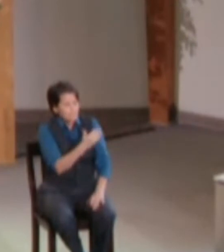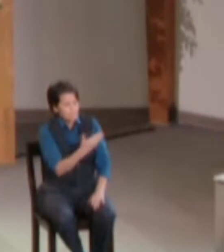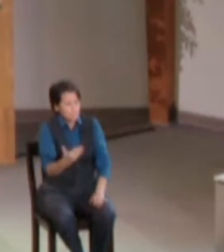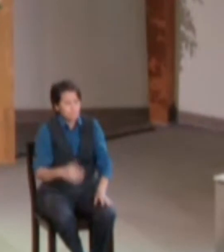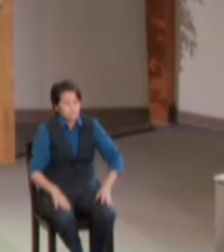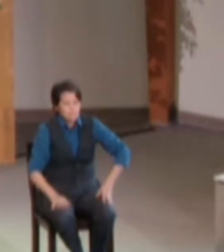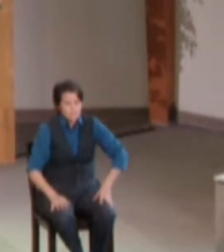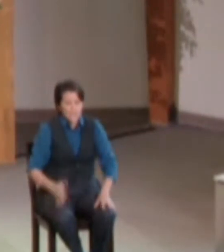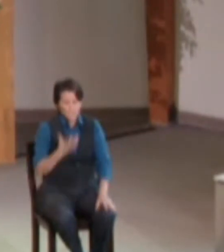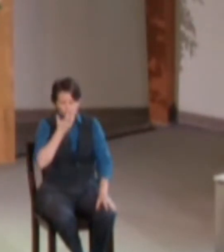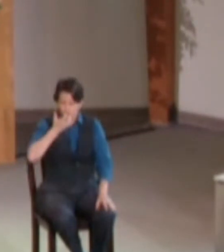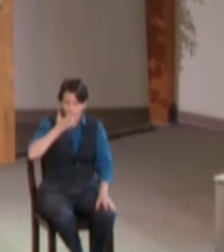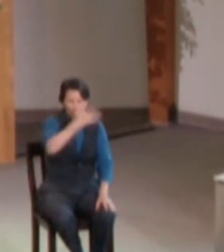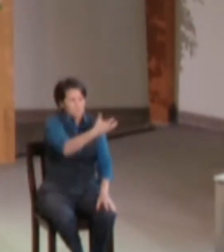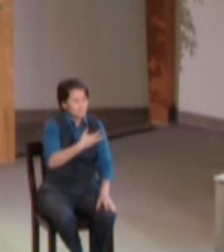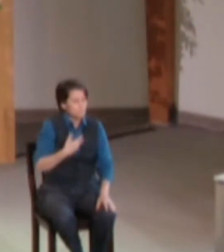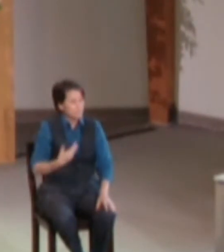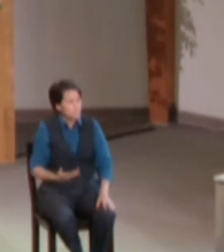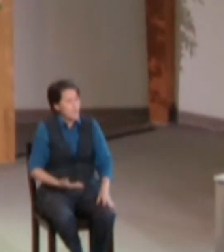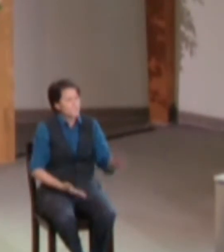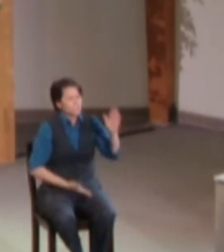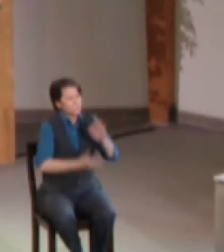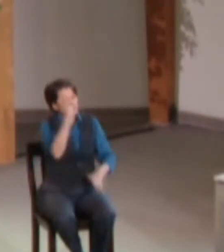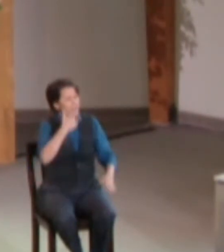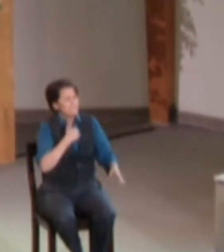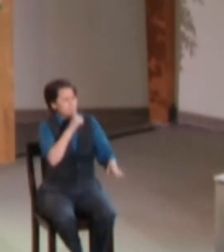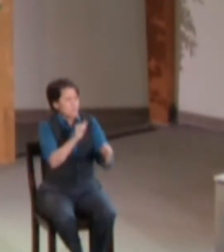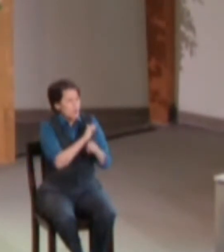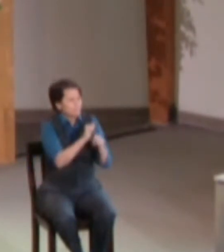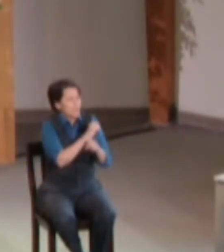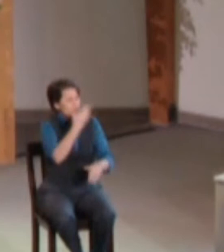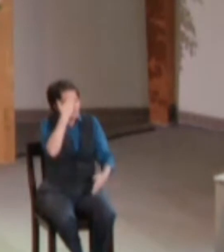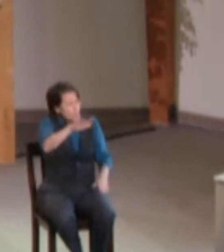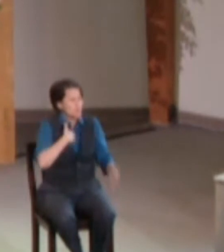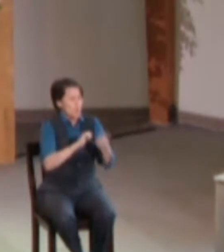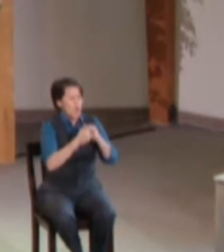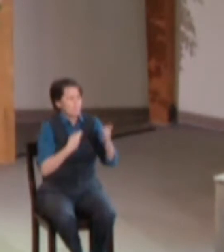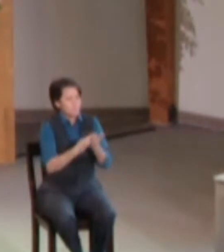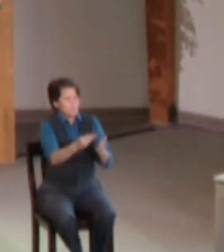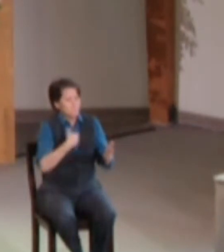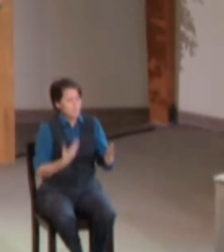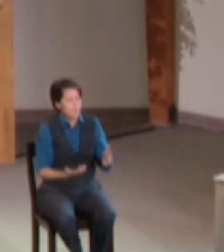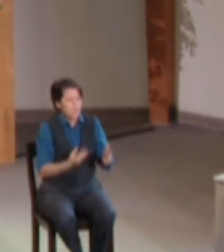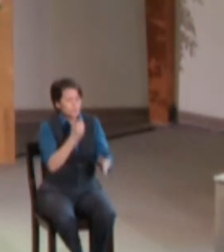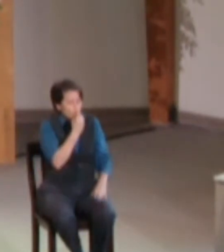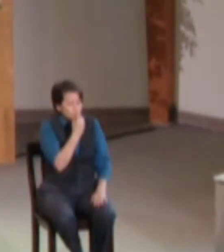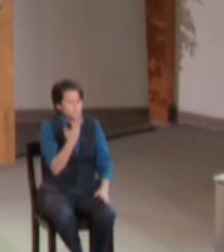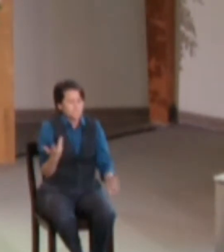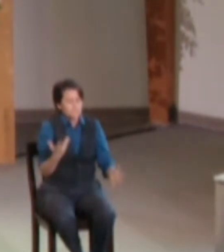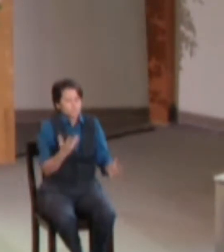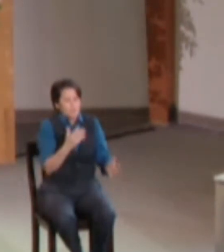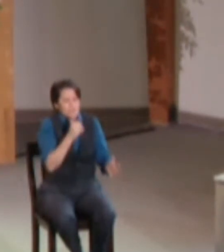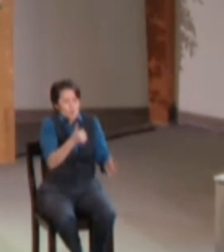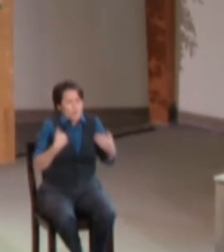window and yell at him and say, I just left the unemployment office. I don't even know how I'm going to buy groceries. I don't know how I'm going to make it. I have nothing to